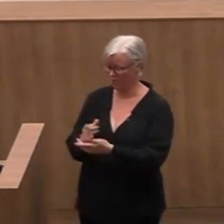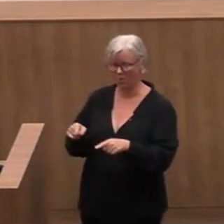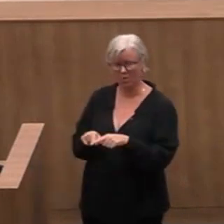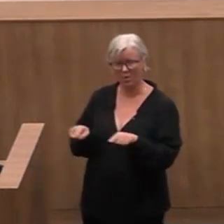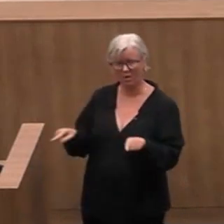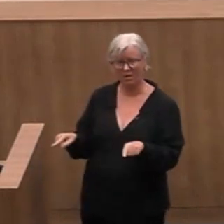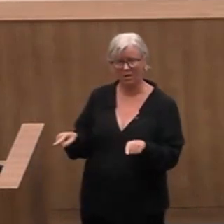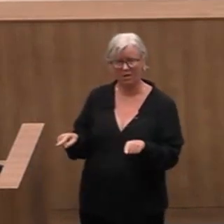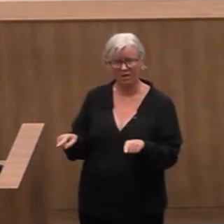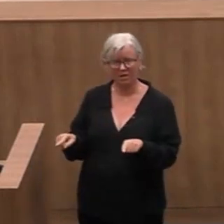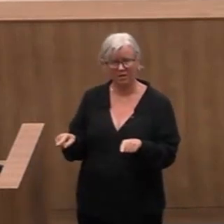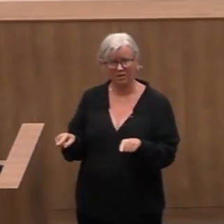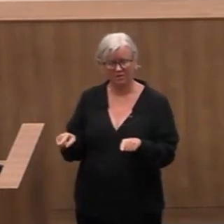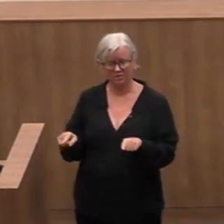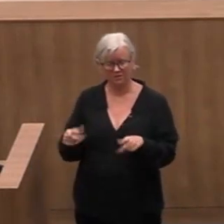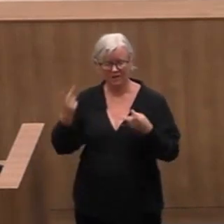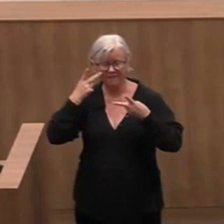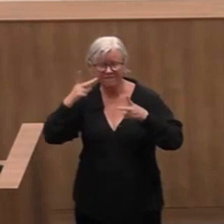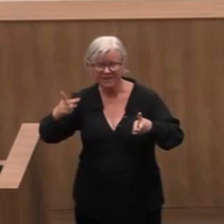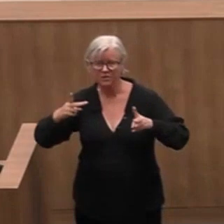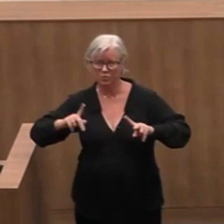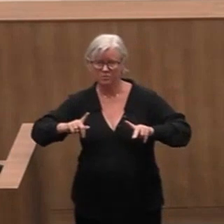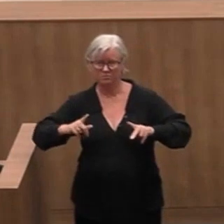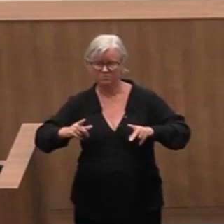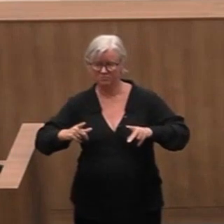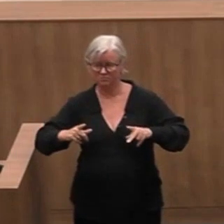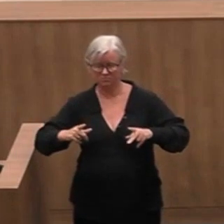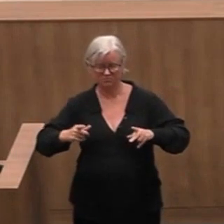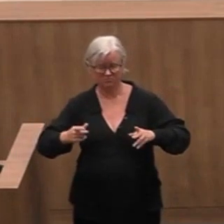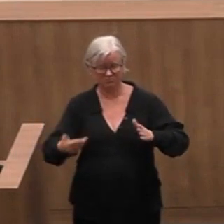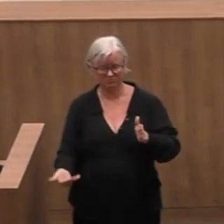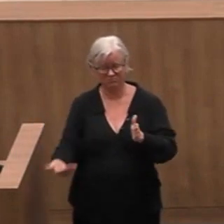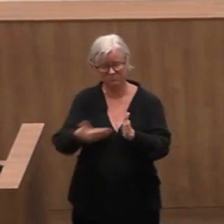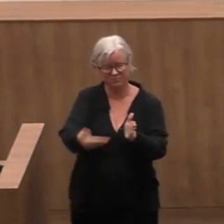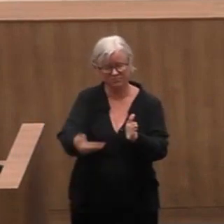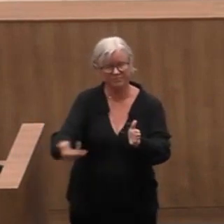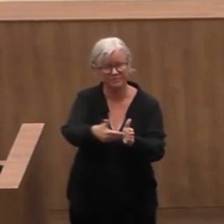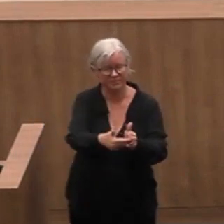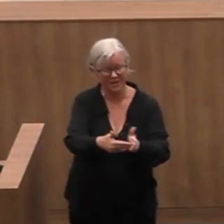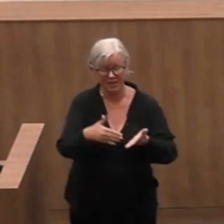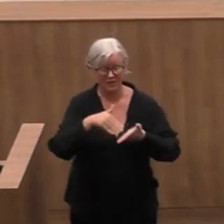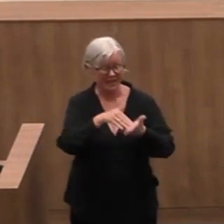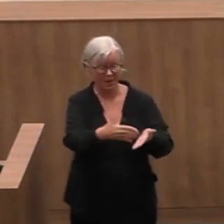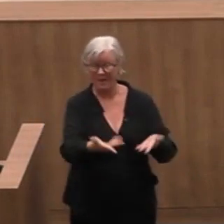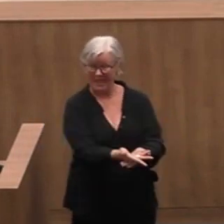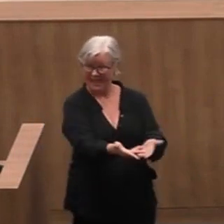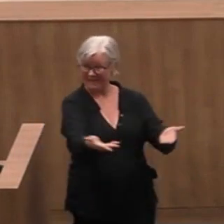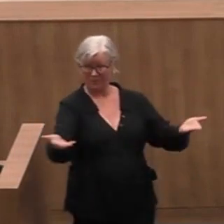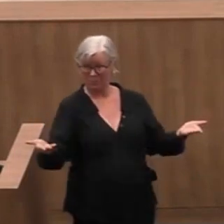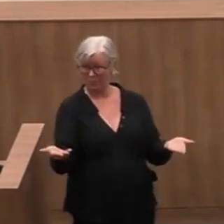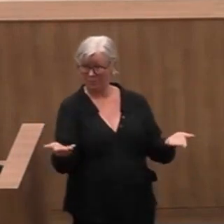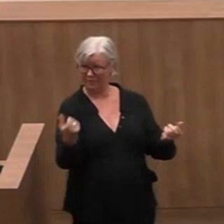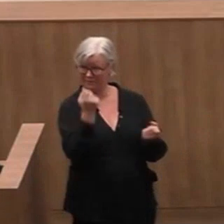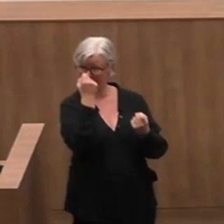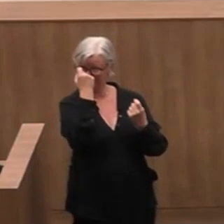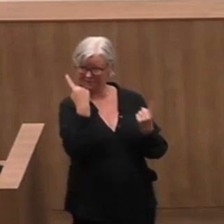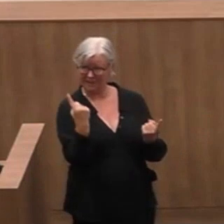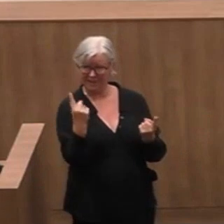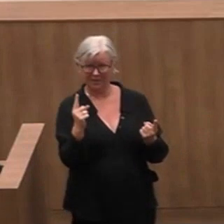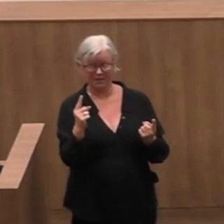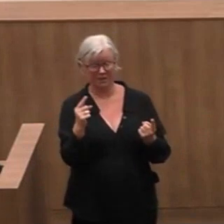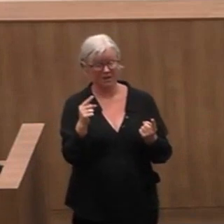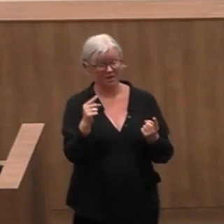in visual supports that assist anybody to understand what this